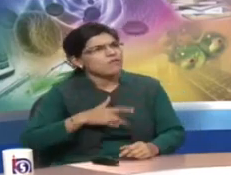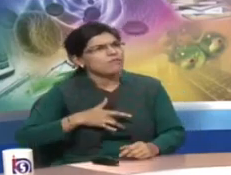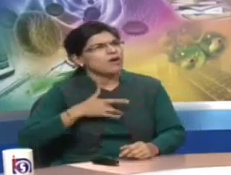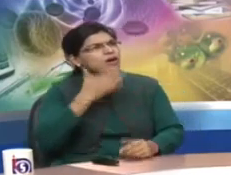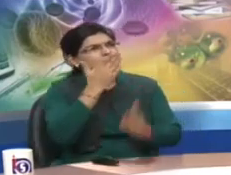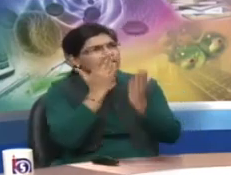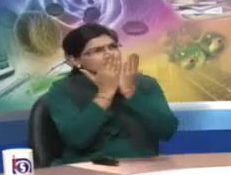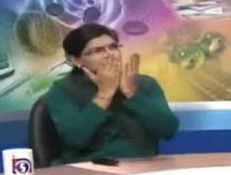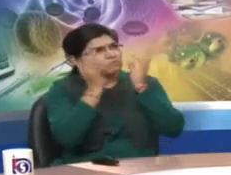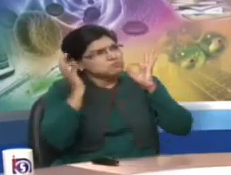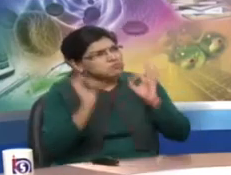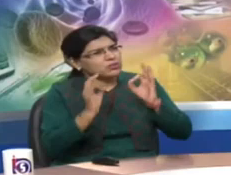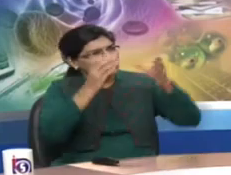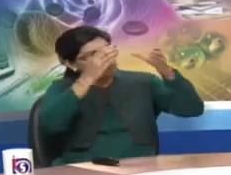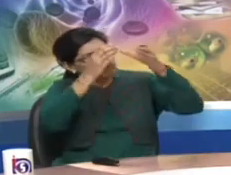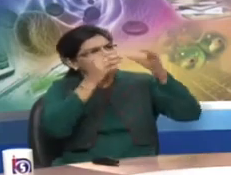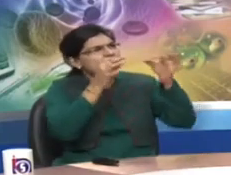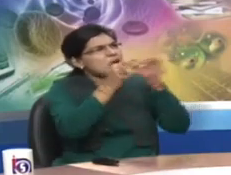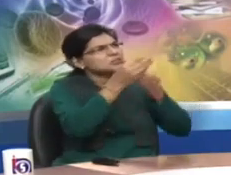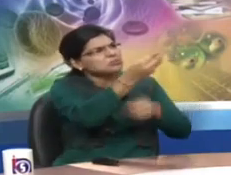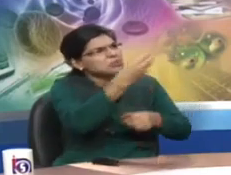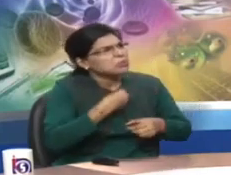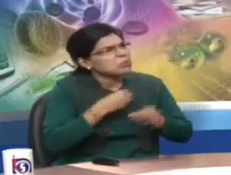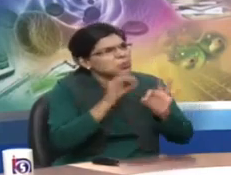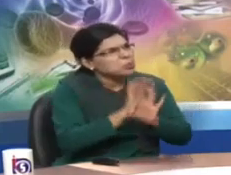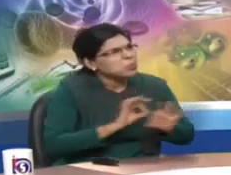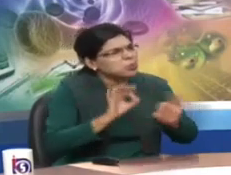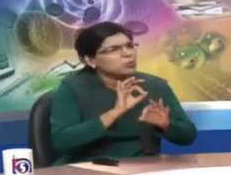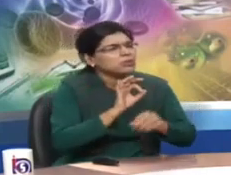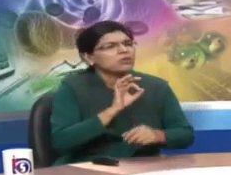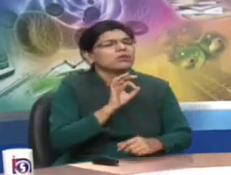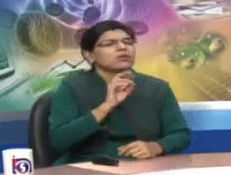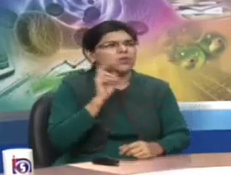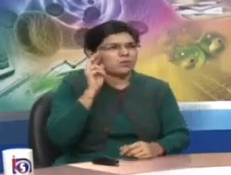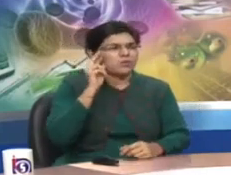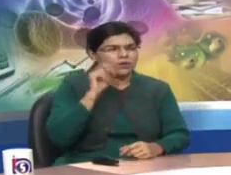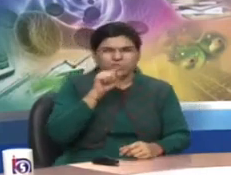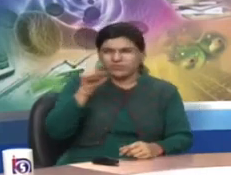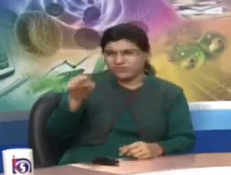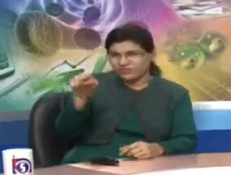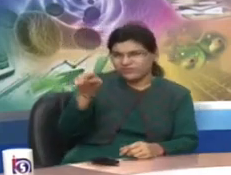So the son felt that she is so educated and yet she couldn't explain me.